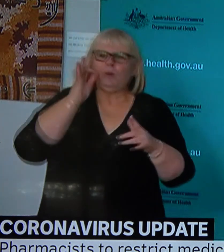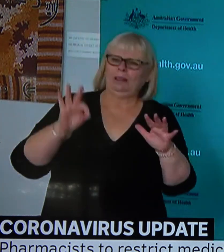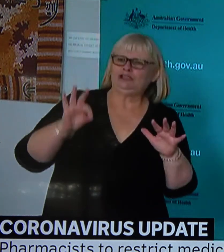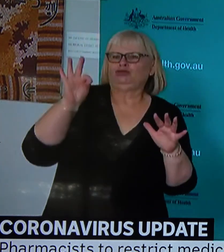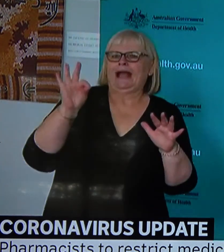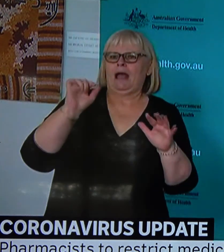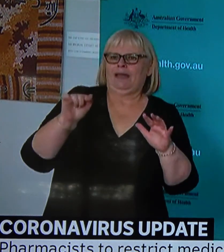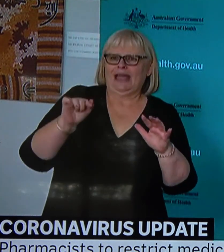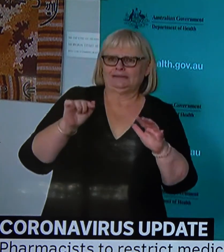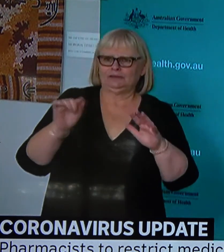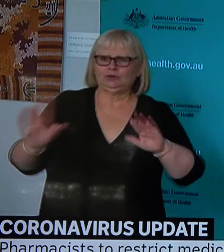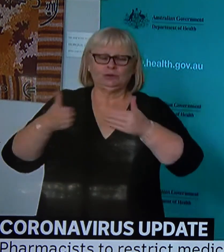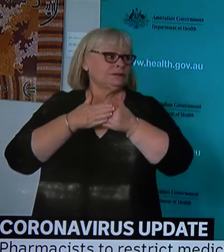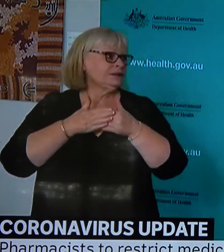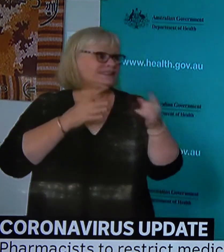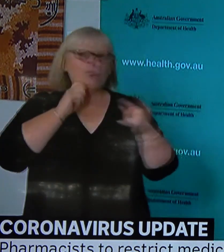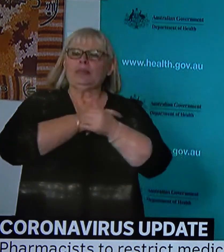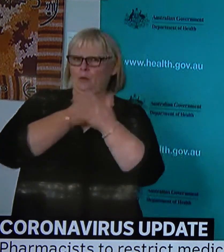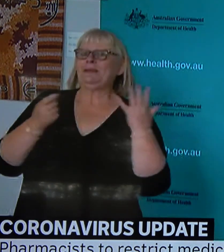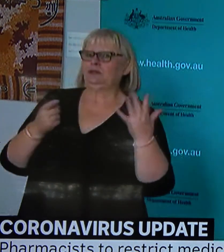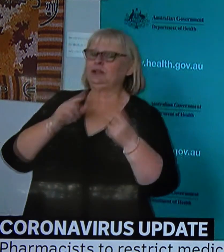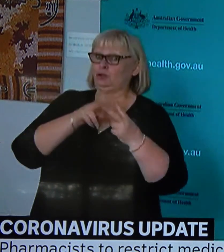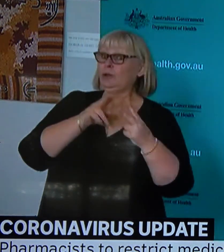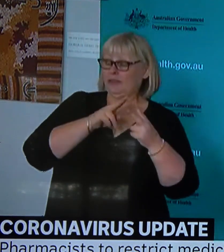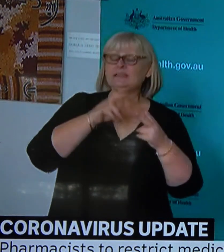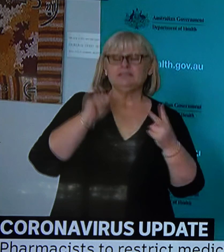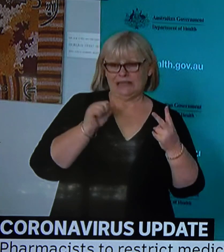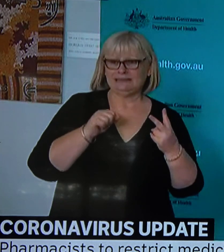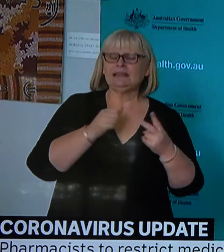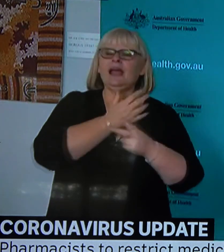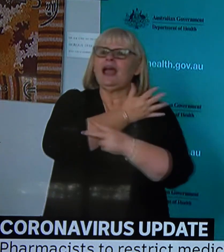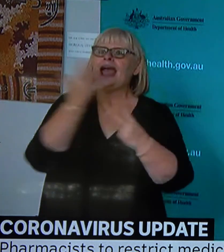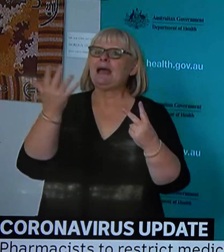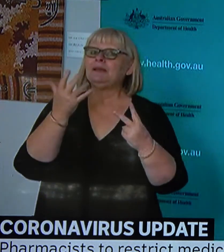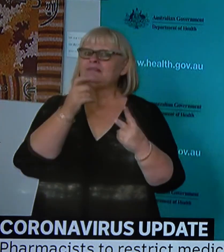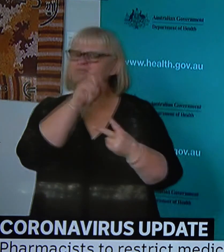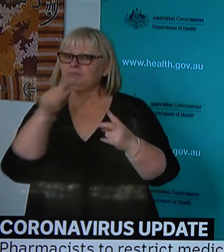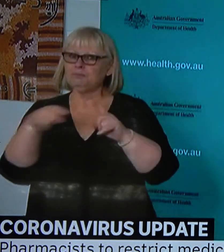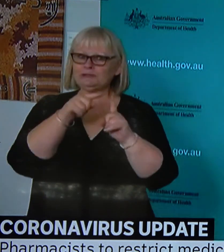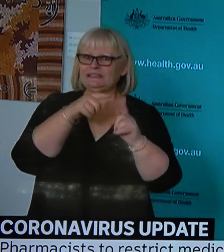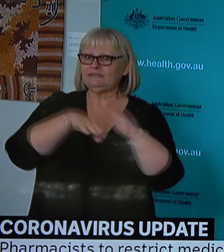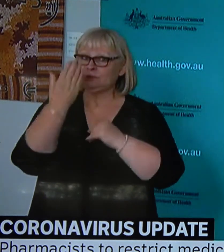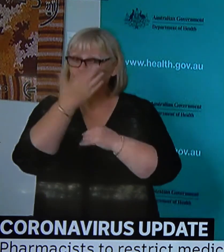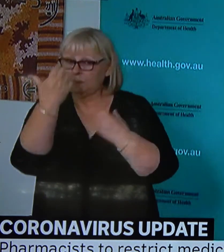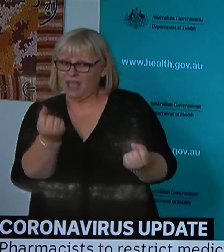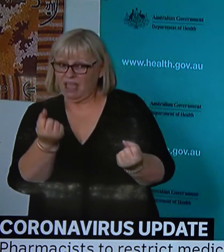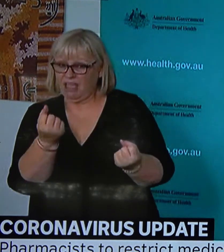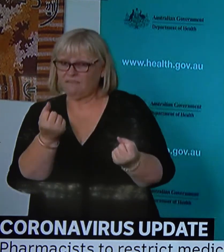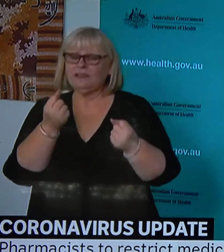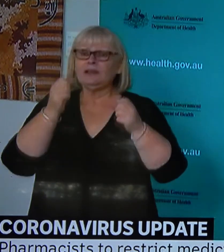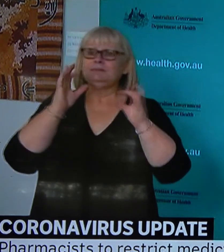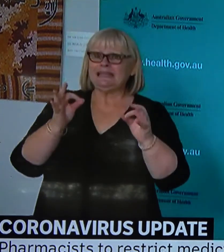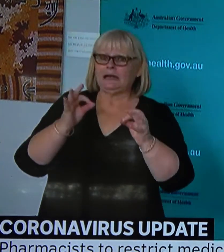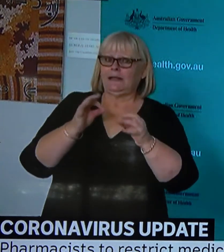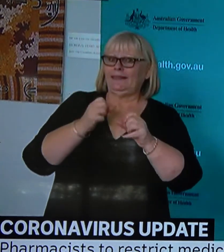school closures? So there would be a range of them. The two that you've mentioned, how many cases we're seeing, particularly